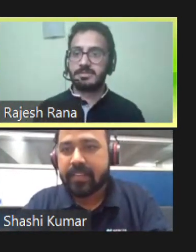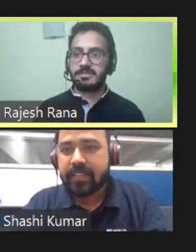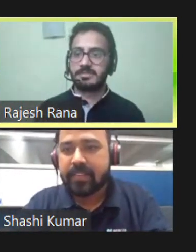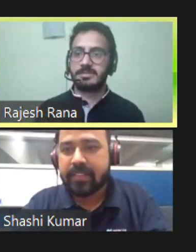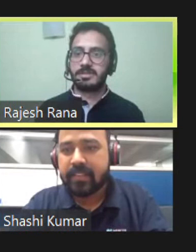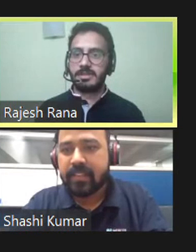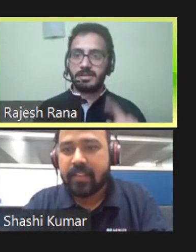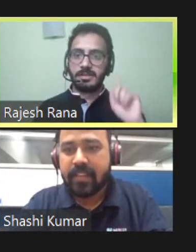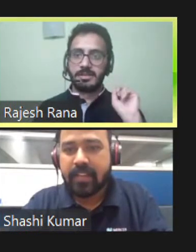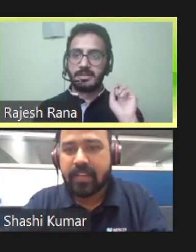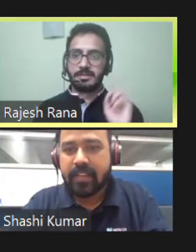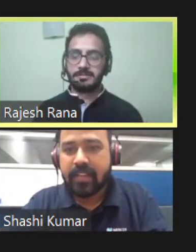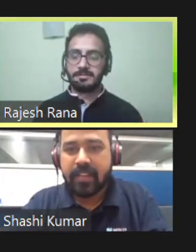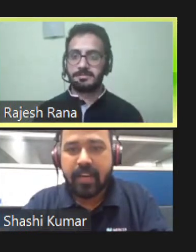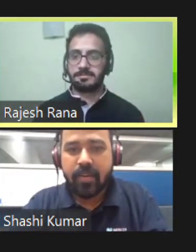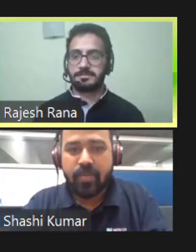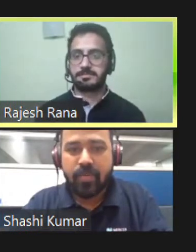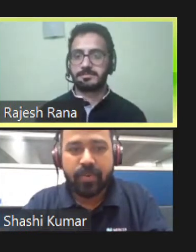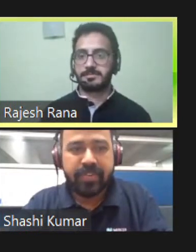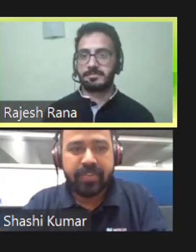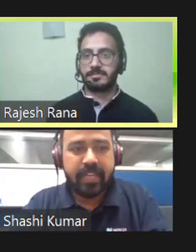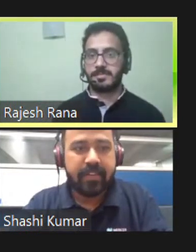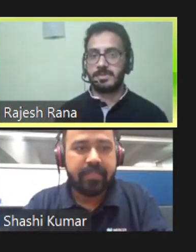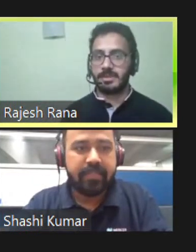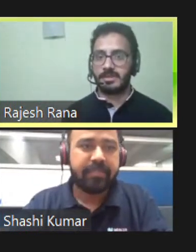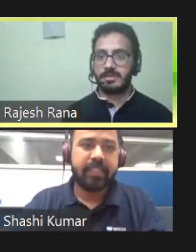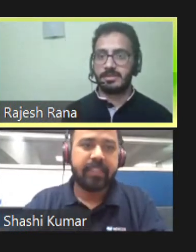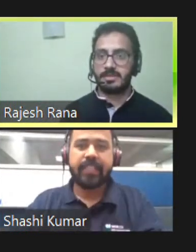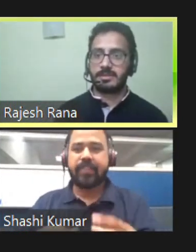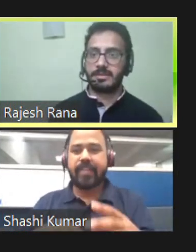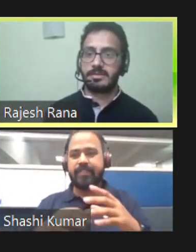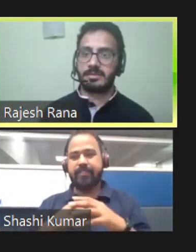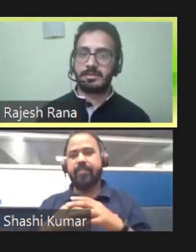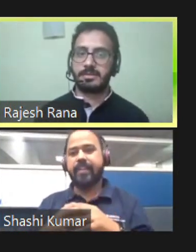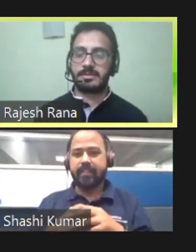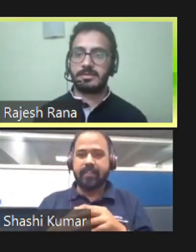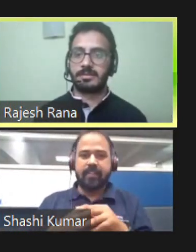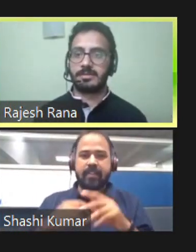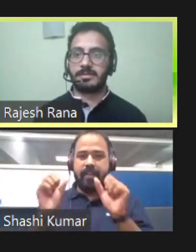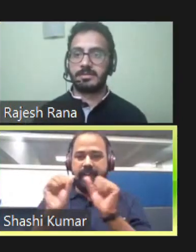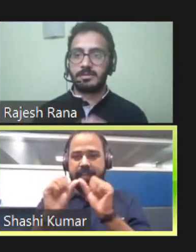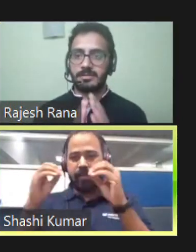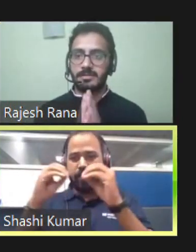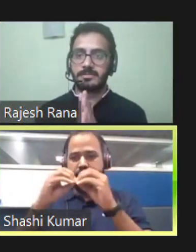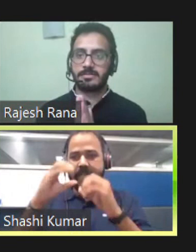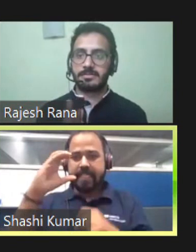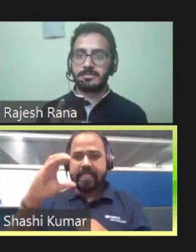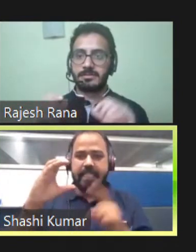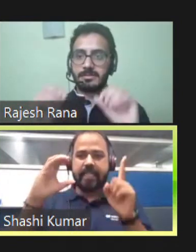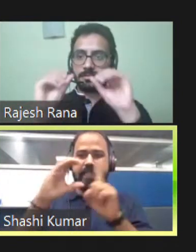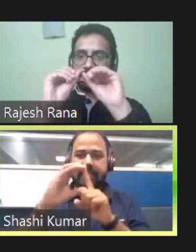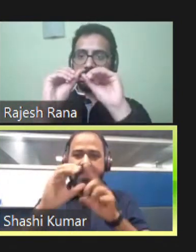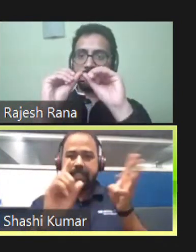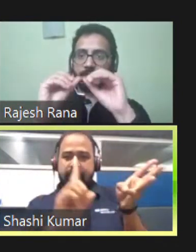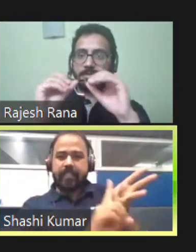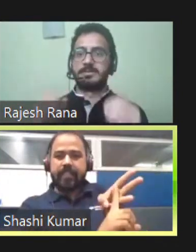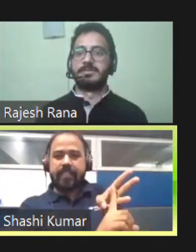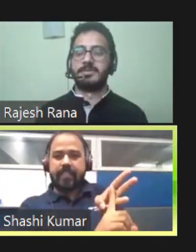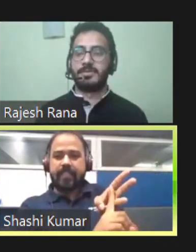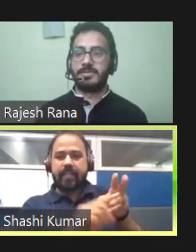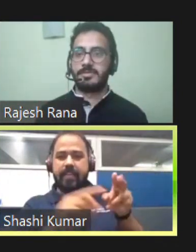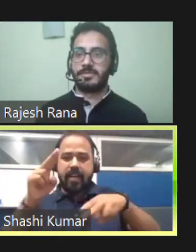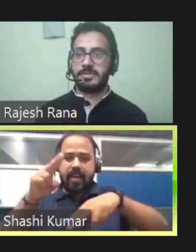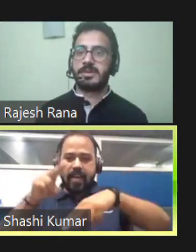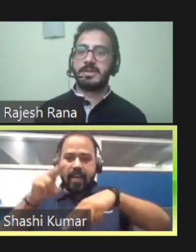Okay. Now what we have in the next slides, right? A, B, C, D,